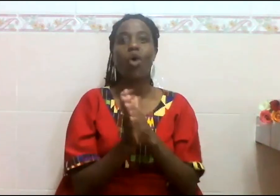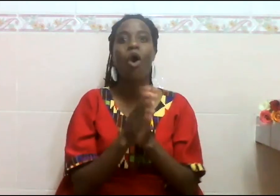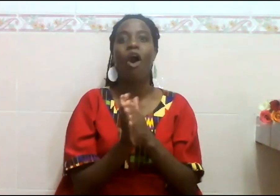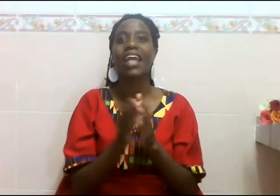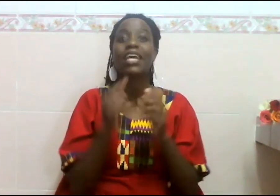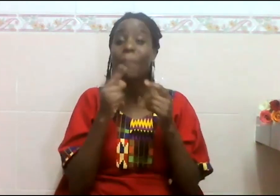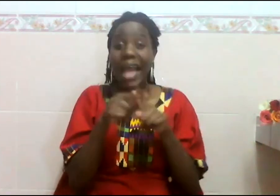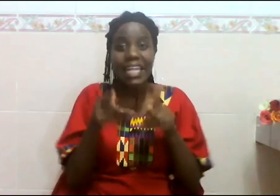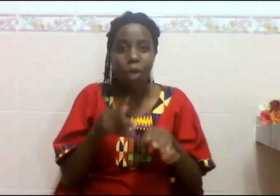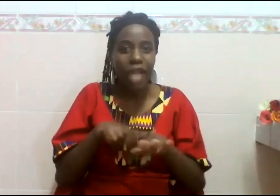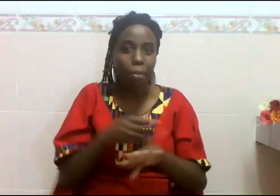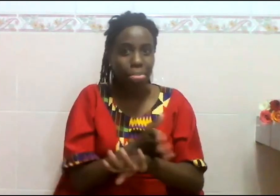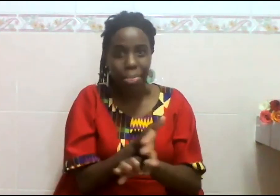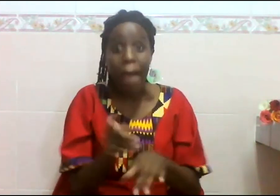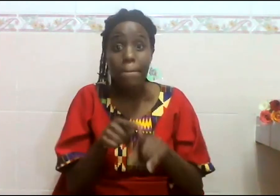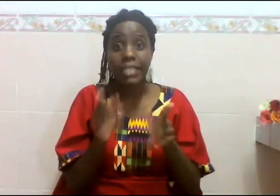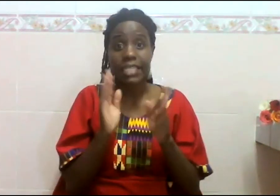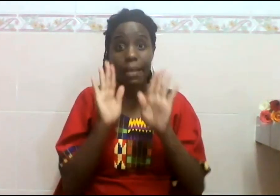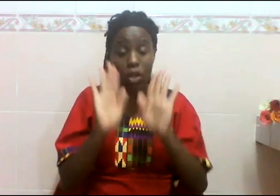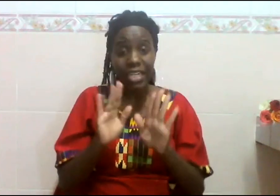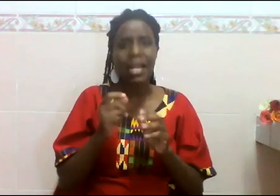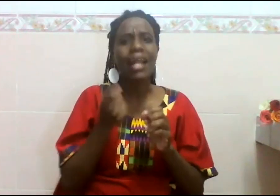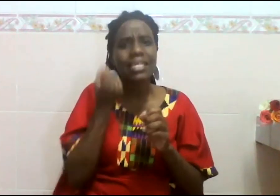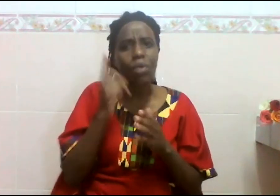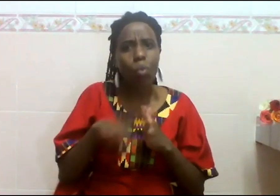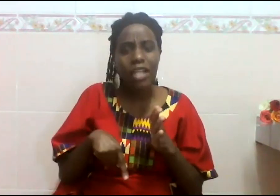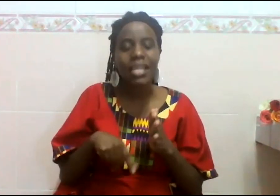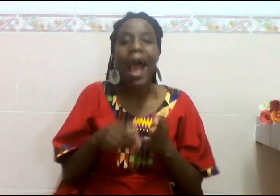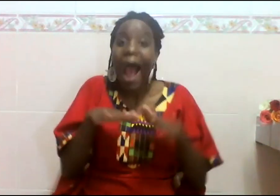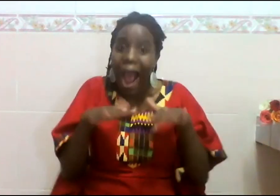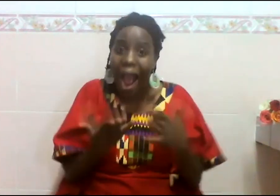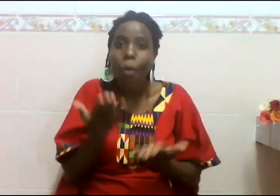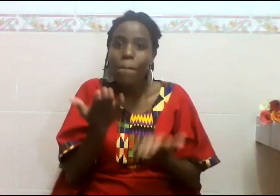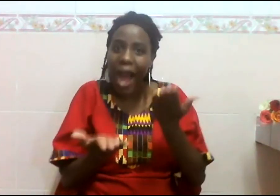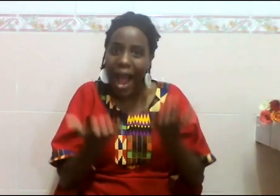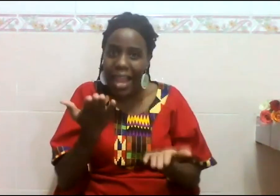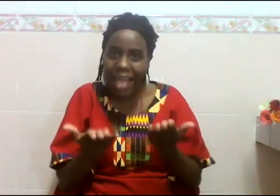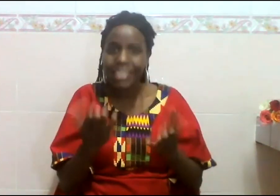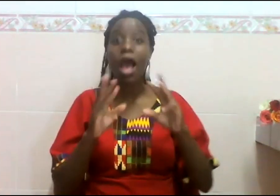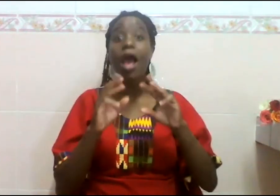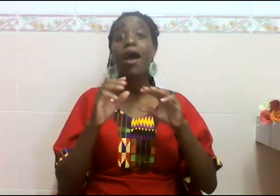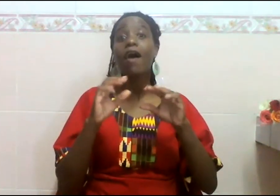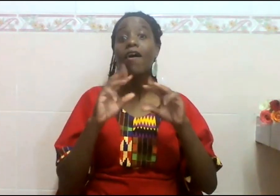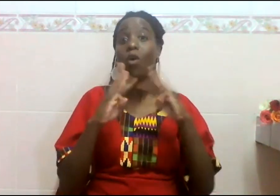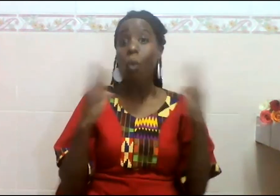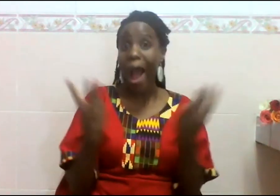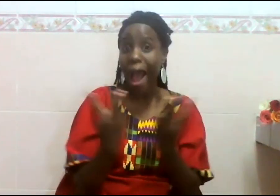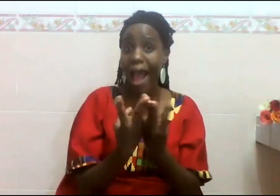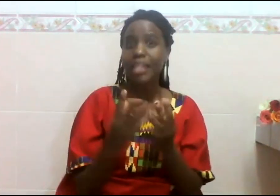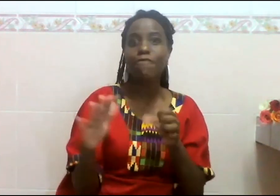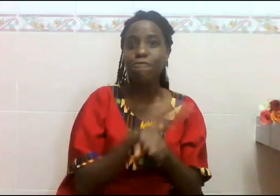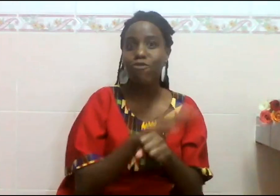either or can we find a balance between being like one global society or one national